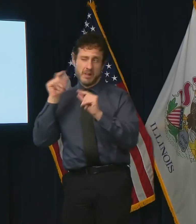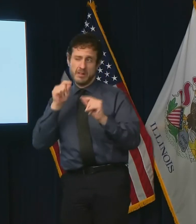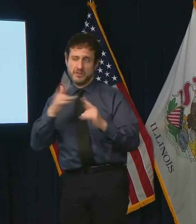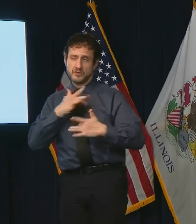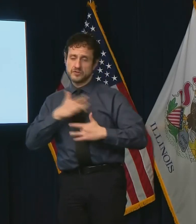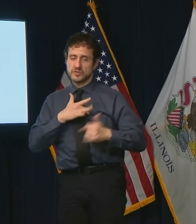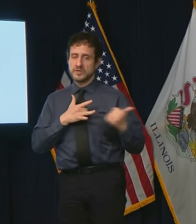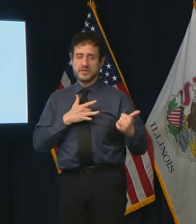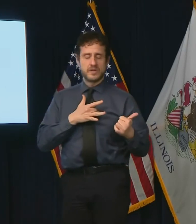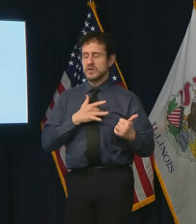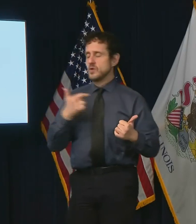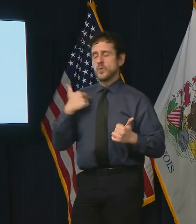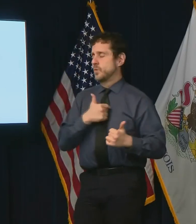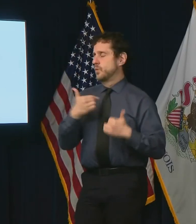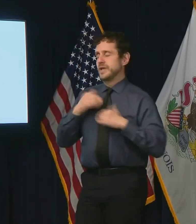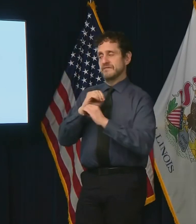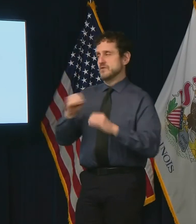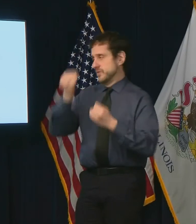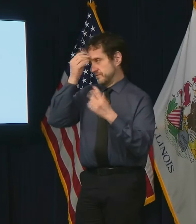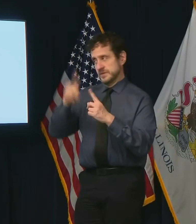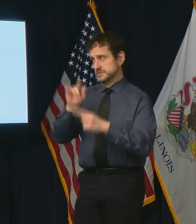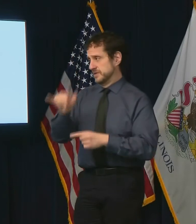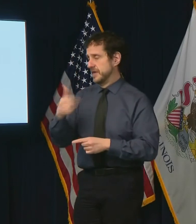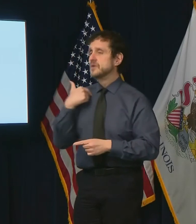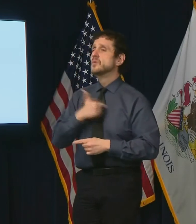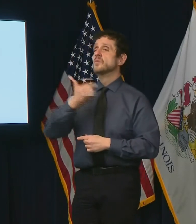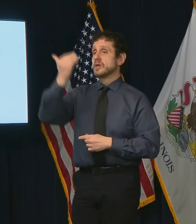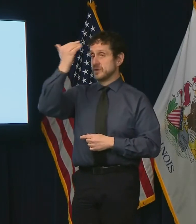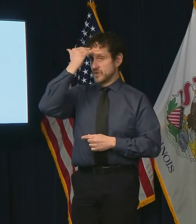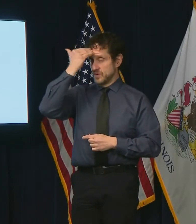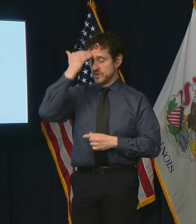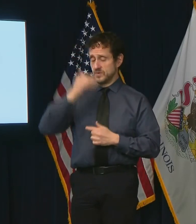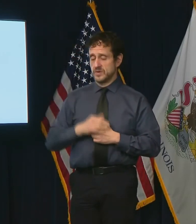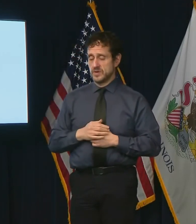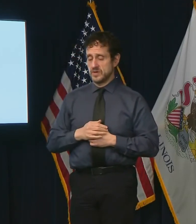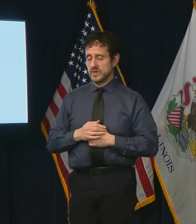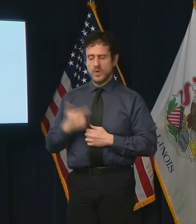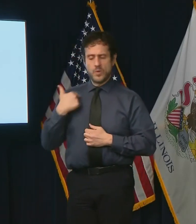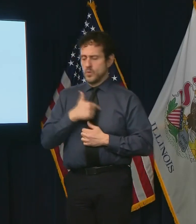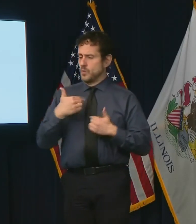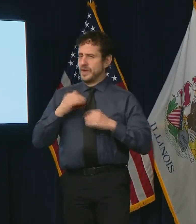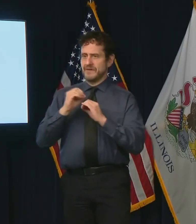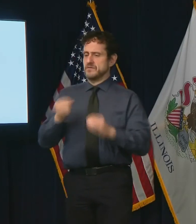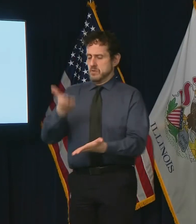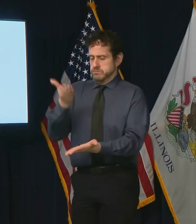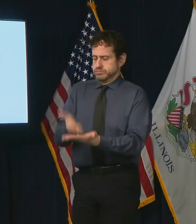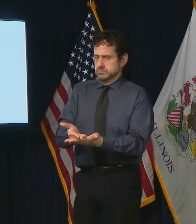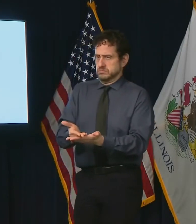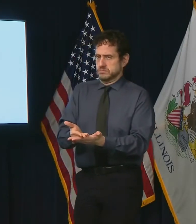We don't have any information about that. We actually know that we don't have any information actually